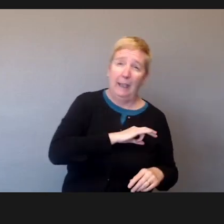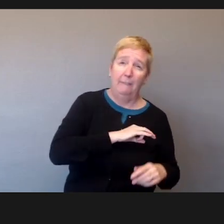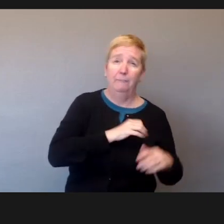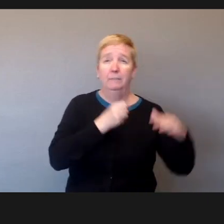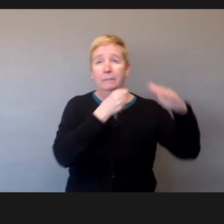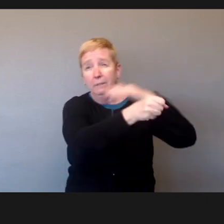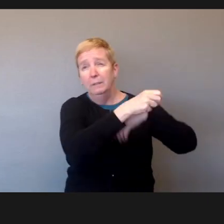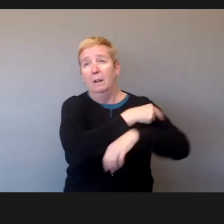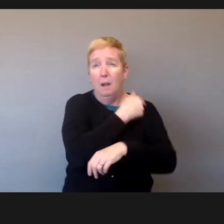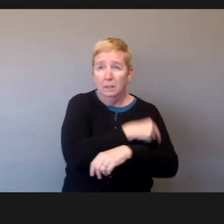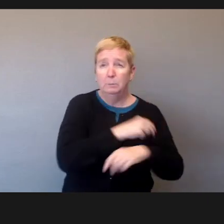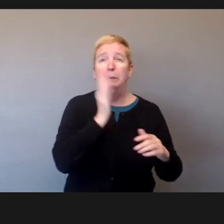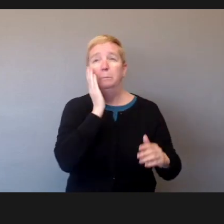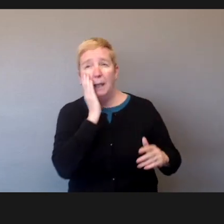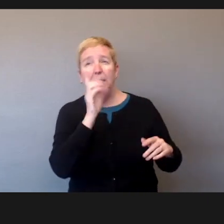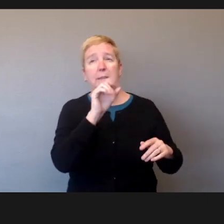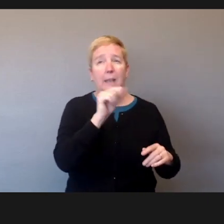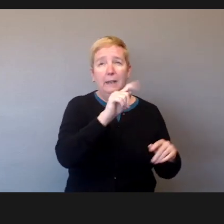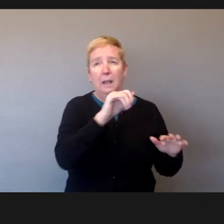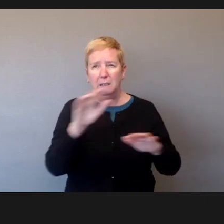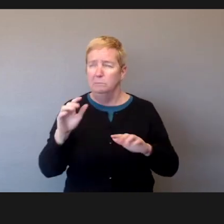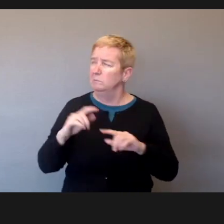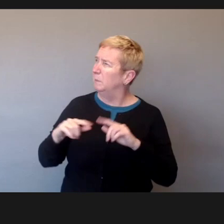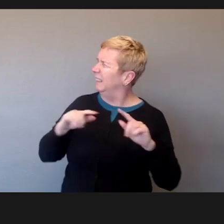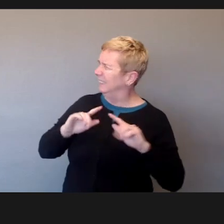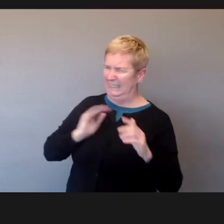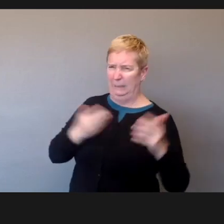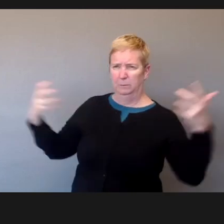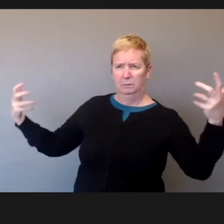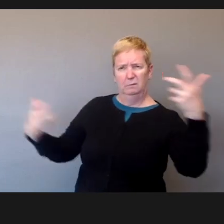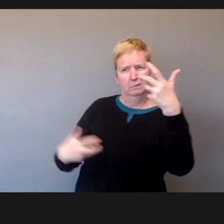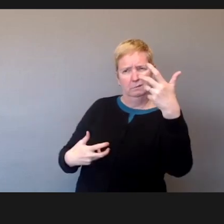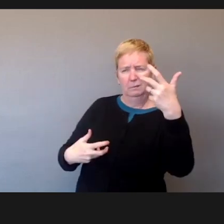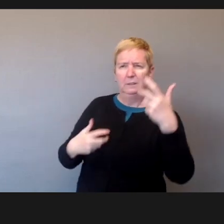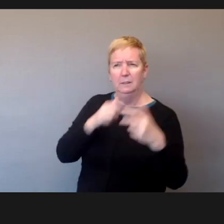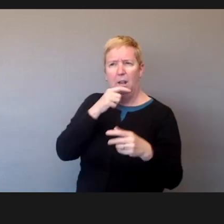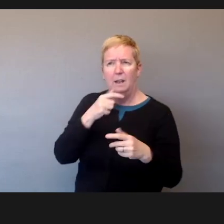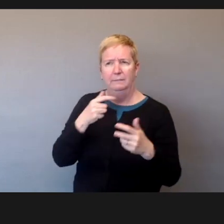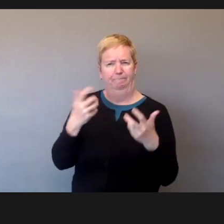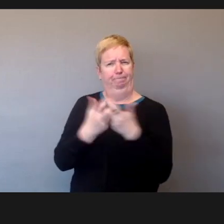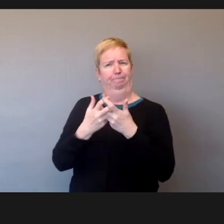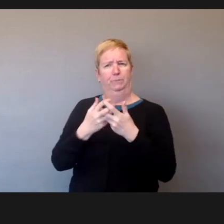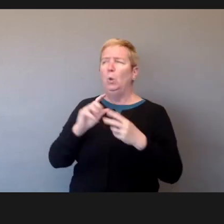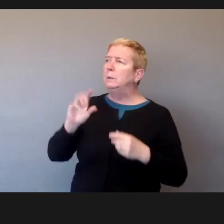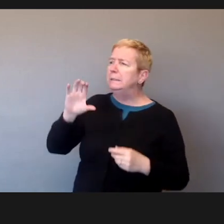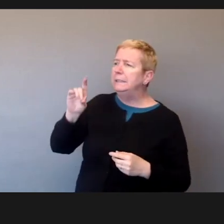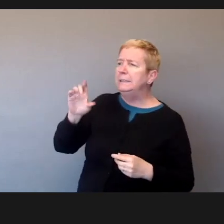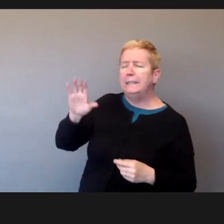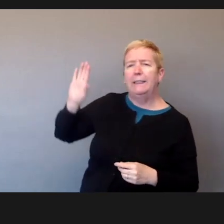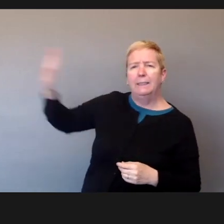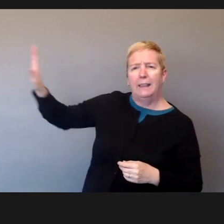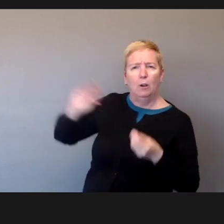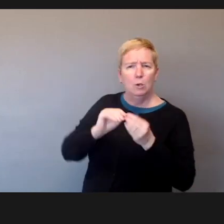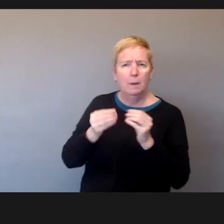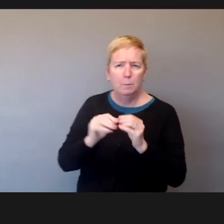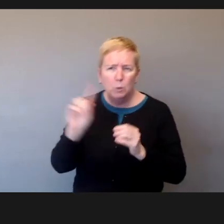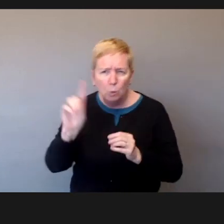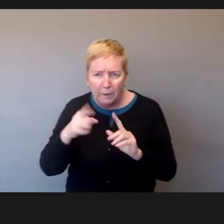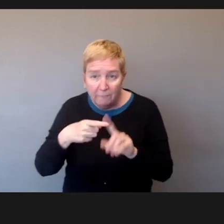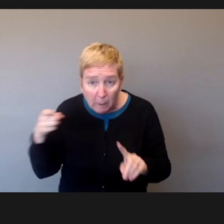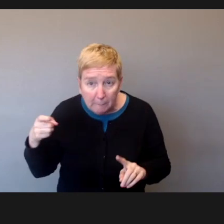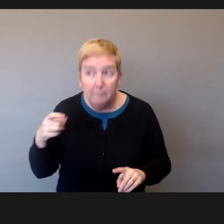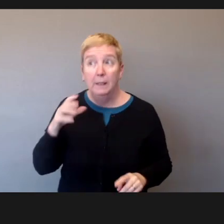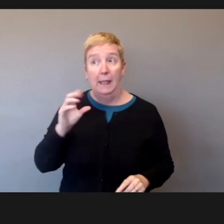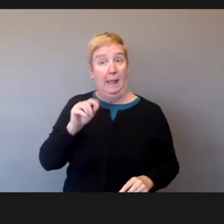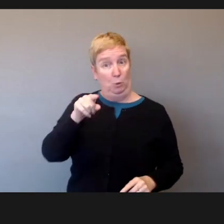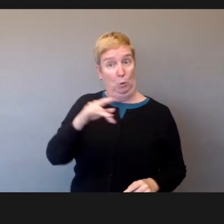seen, and it also doesn't correspond to the case rate per 100,000. So I'm not sure where their data is coming from, or if you think their data